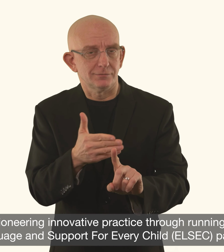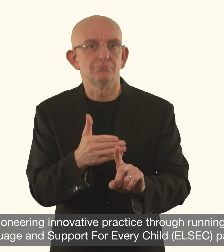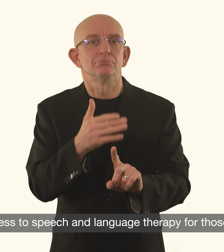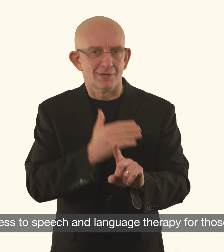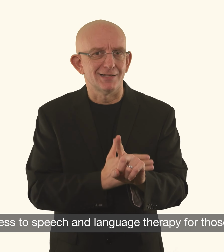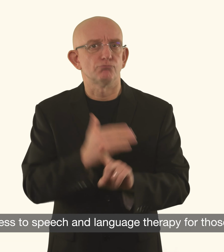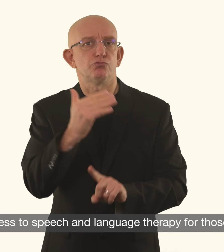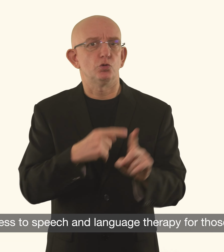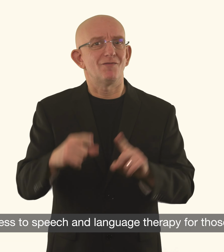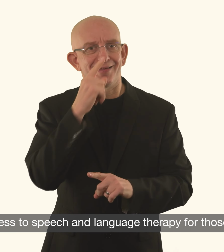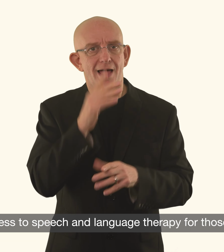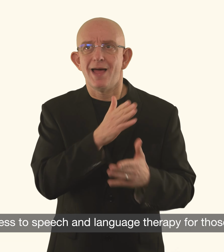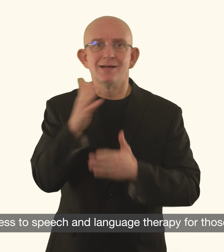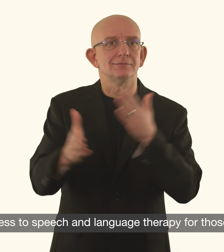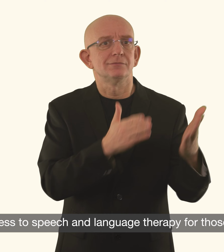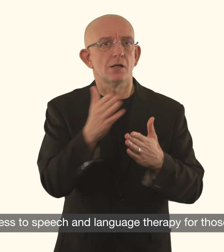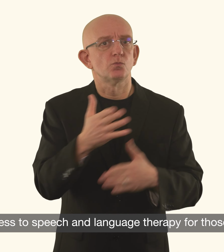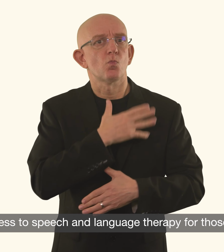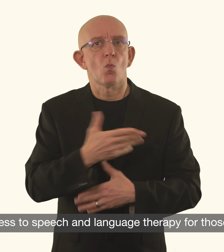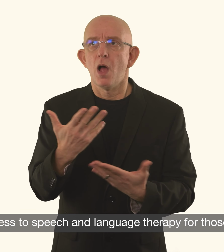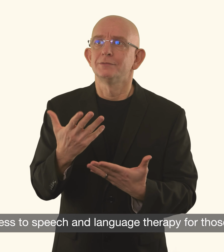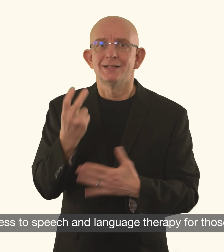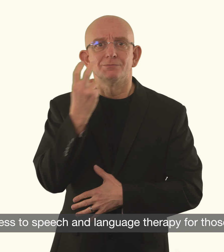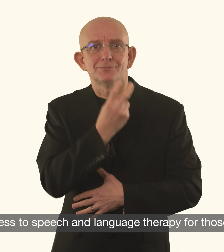5. improve access to speech and language therapy for those who need it.